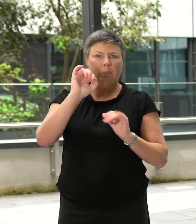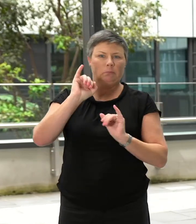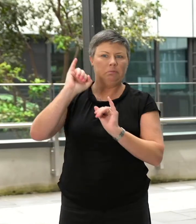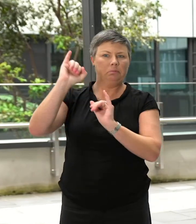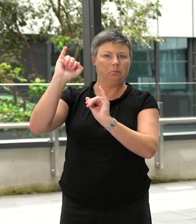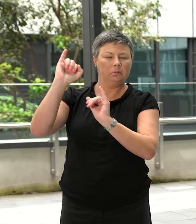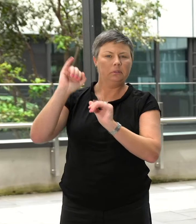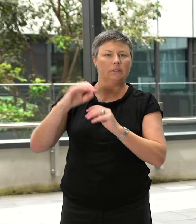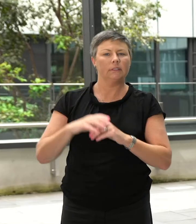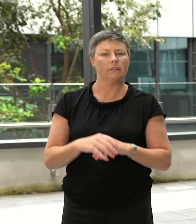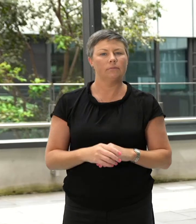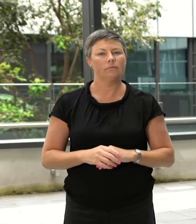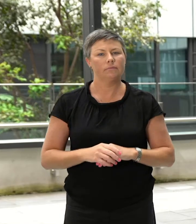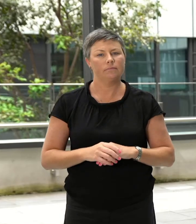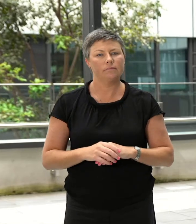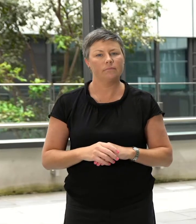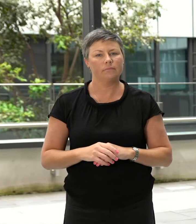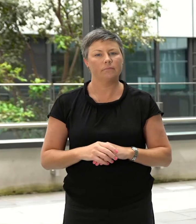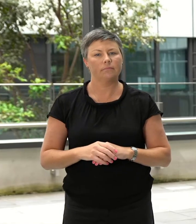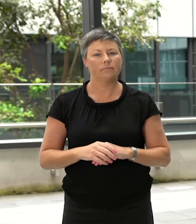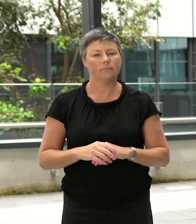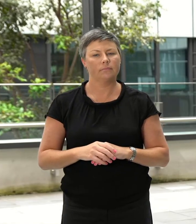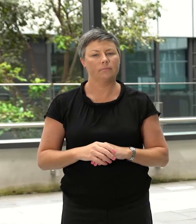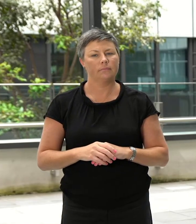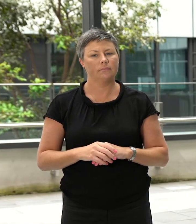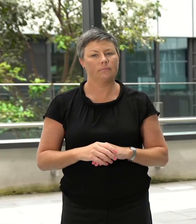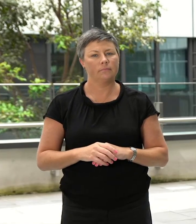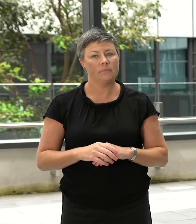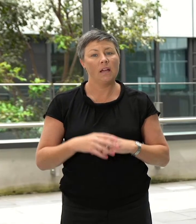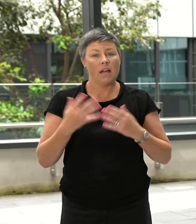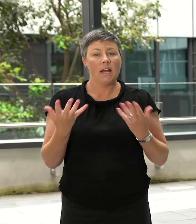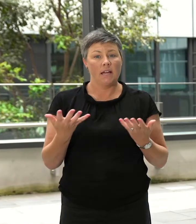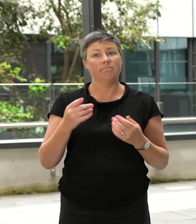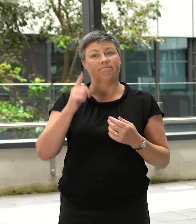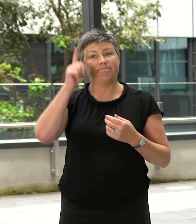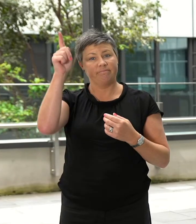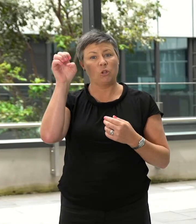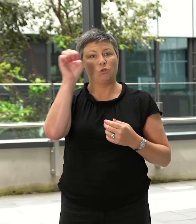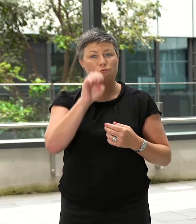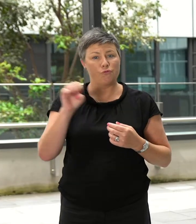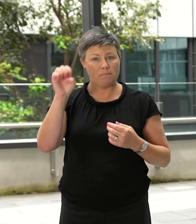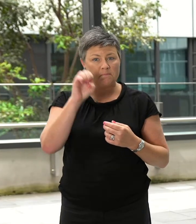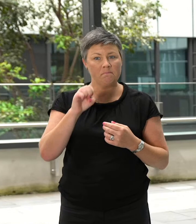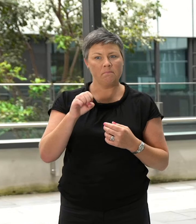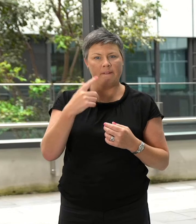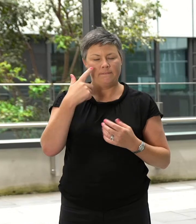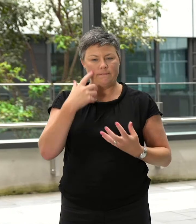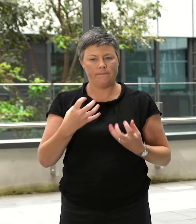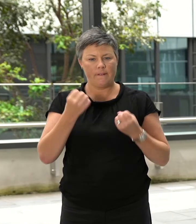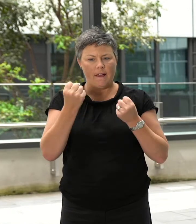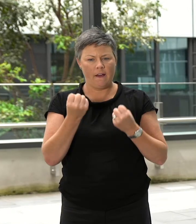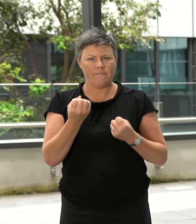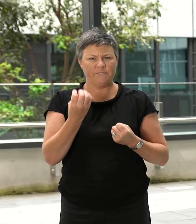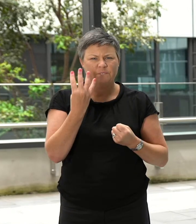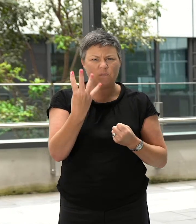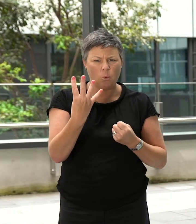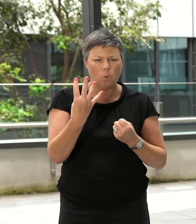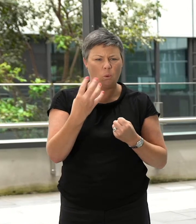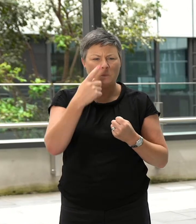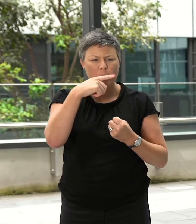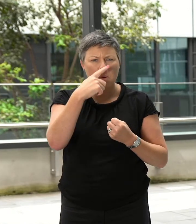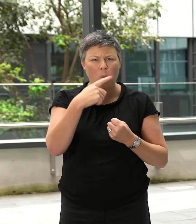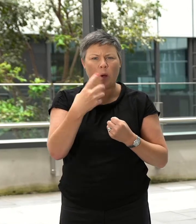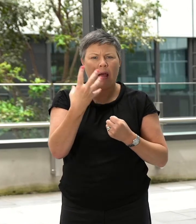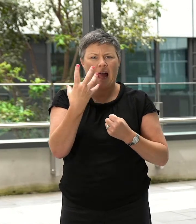is doing. That shows the system is working. They picked up that they've had 4 cases who've had some sort of blood clotting disorder, which